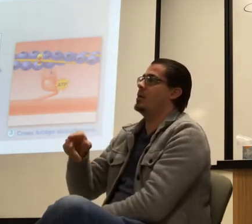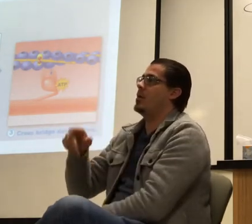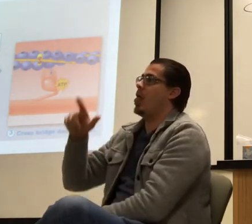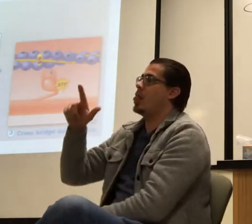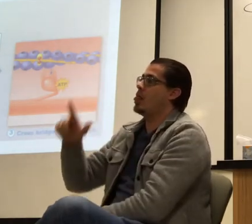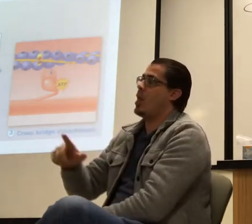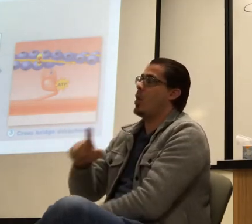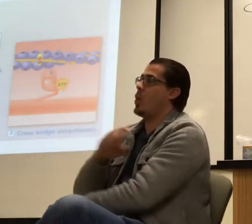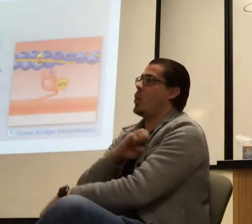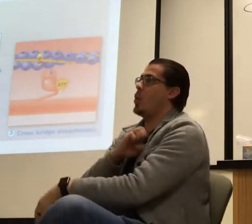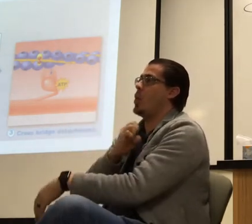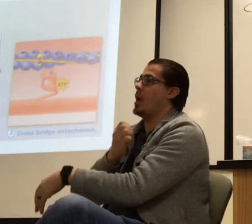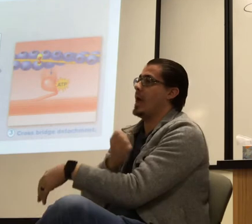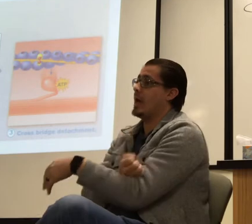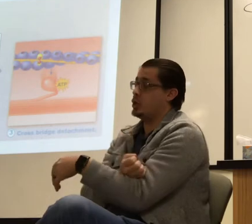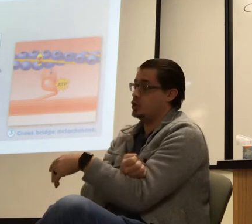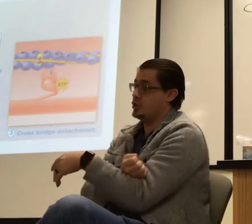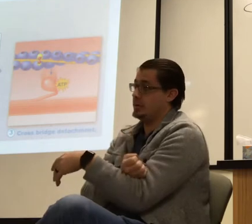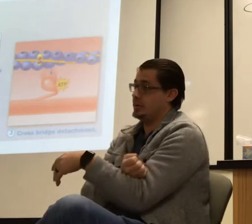energy